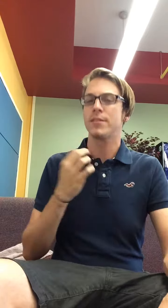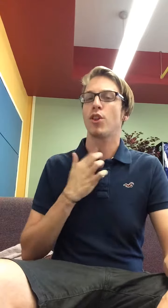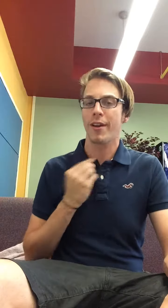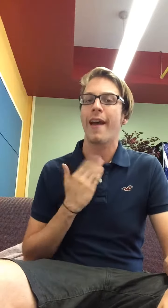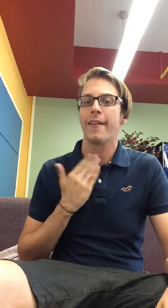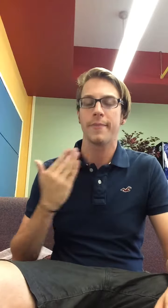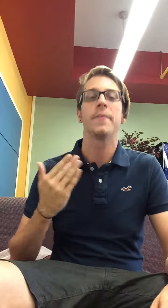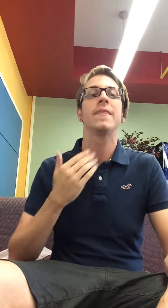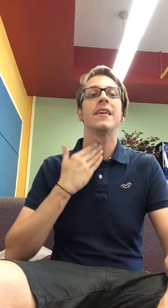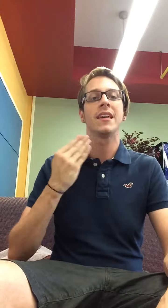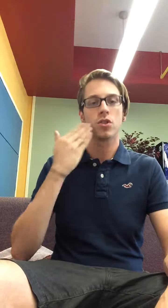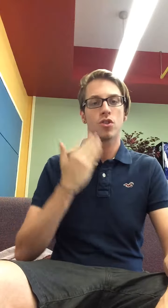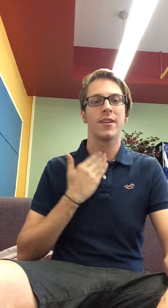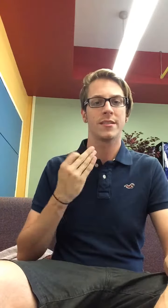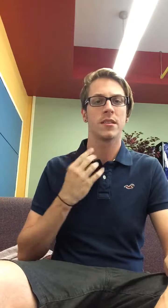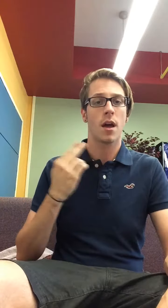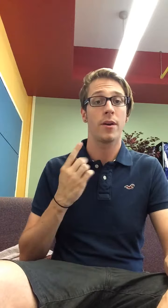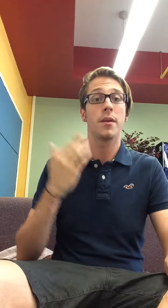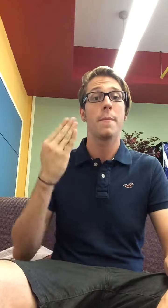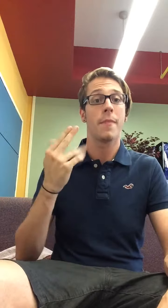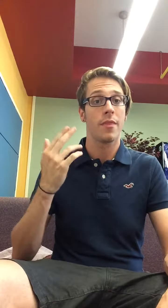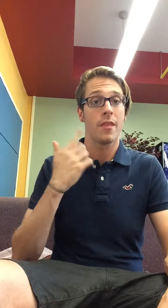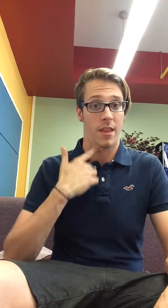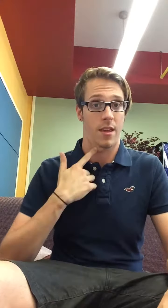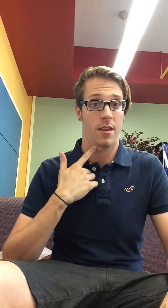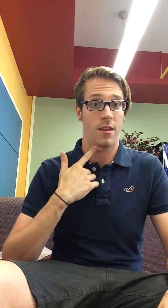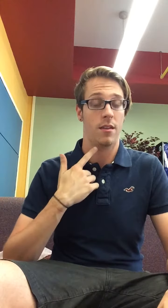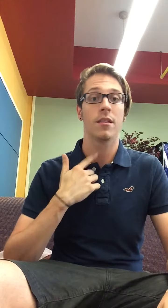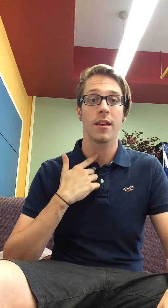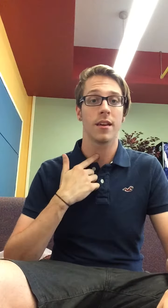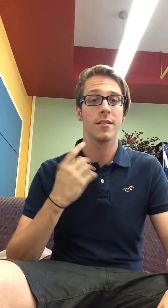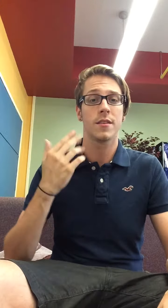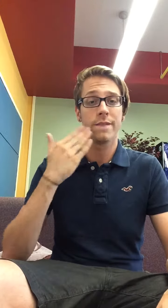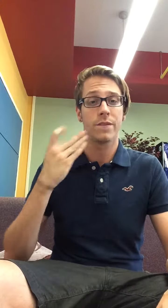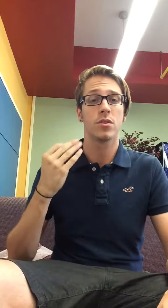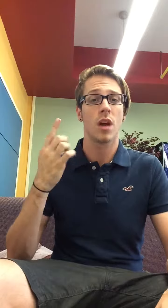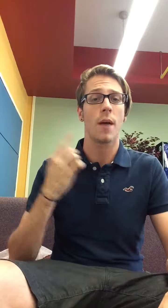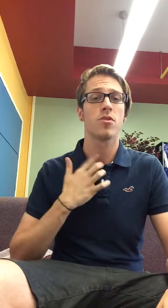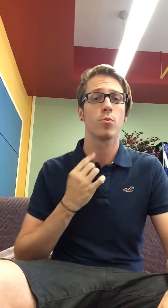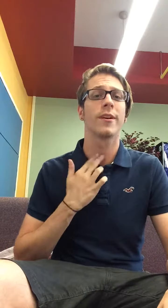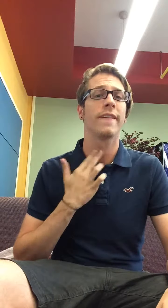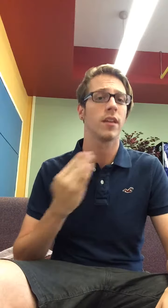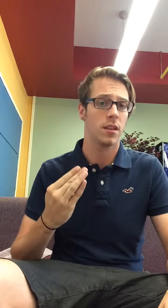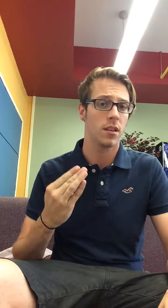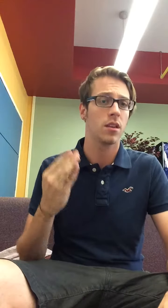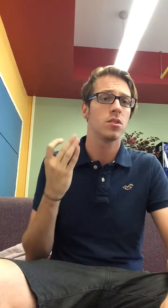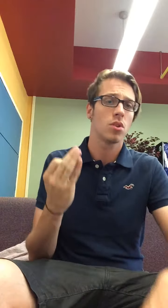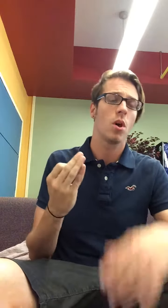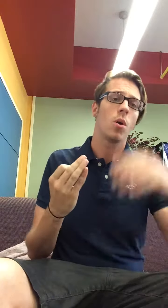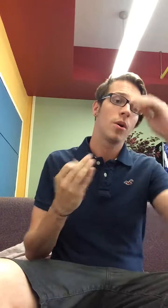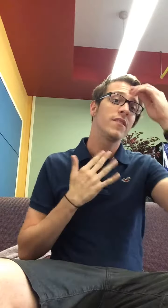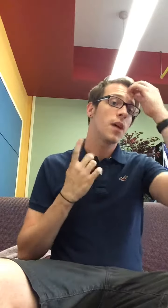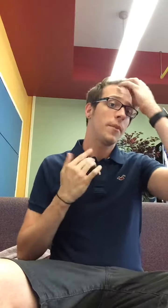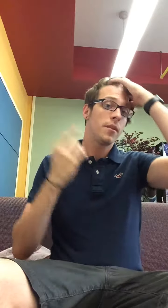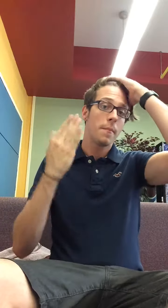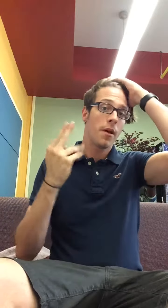interest is compounded monthly. It's the first option we're given. So if it's compounded monthly, then